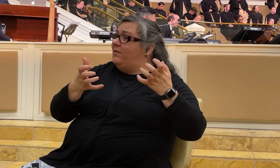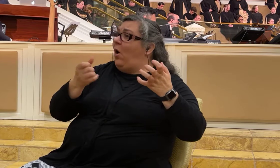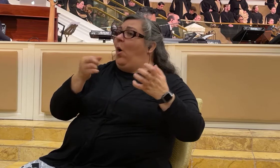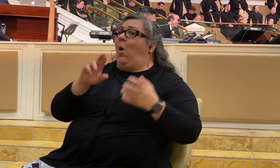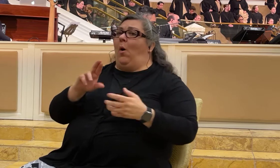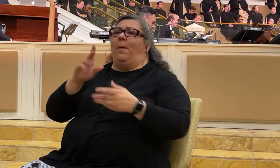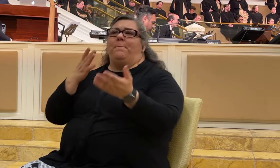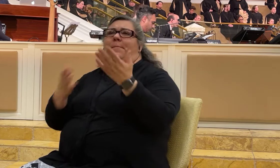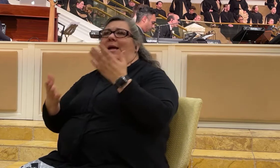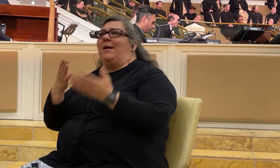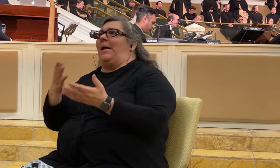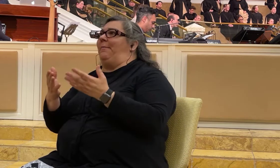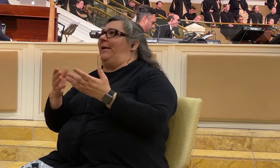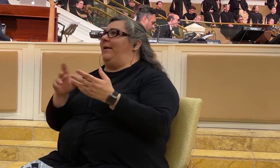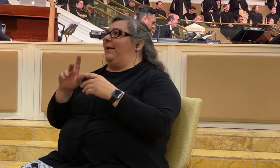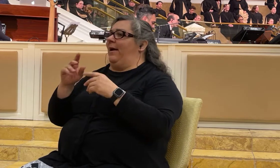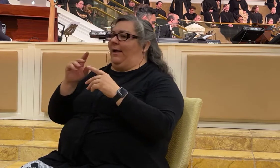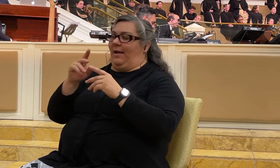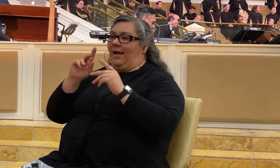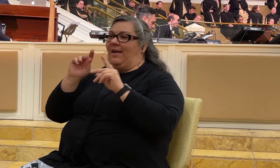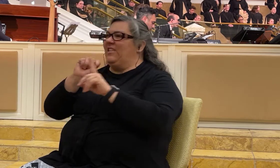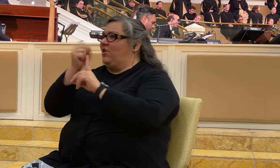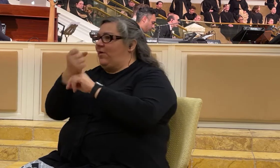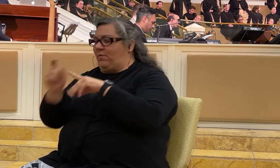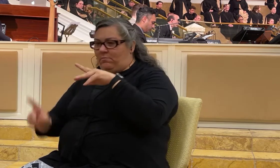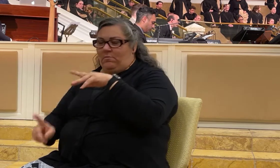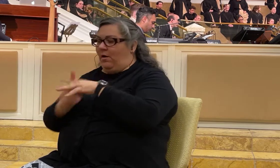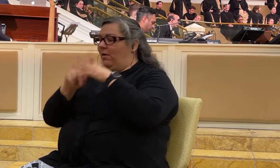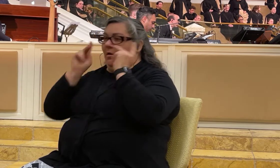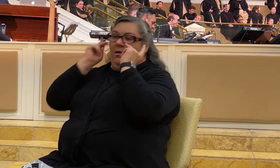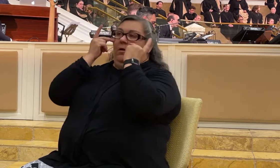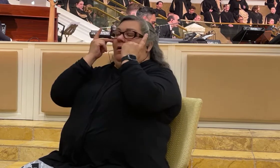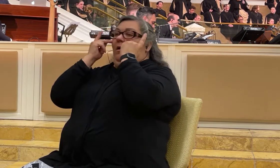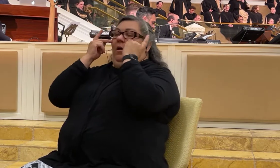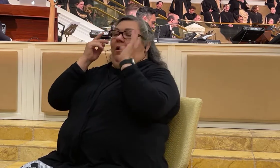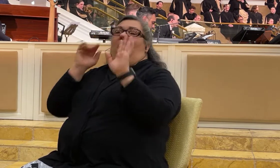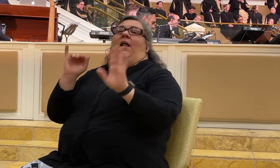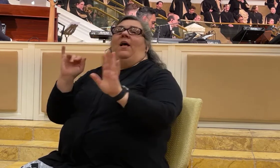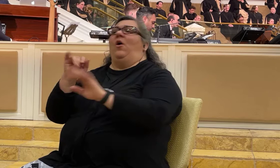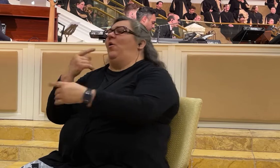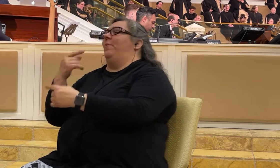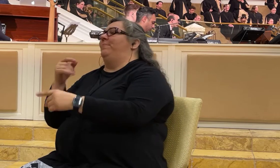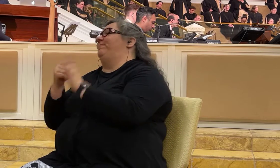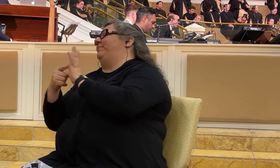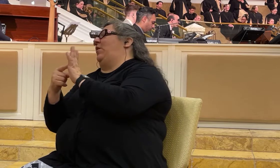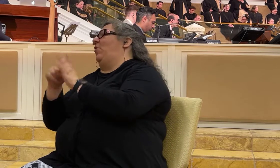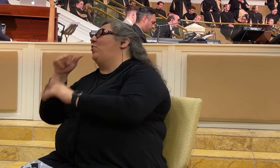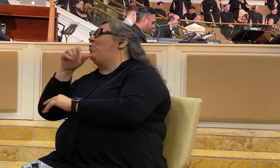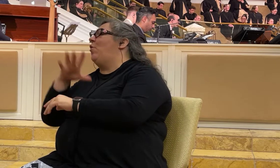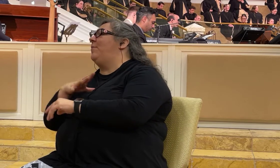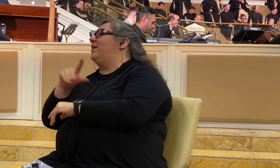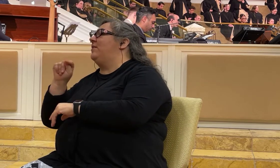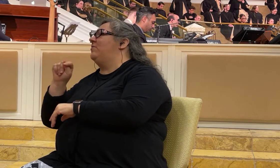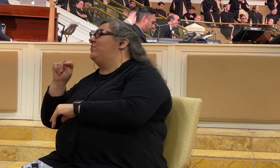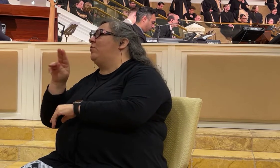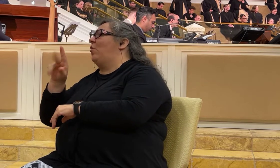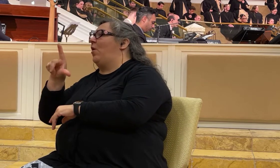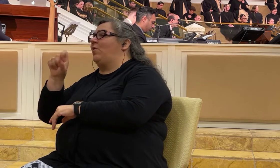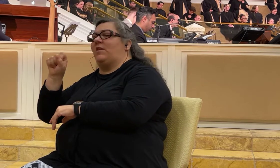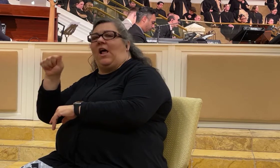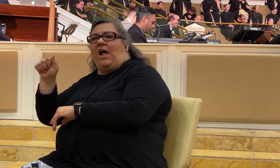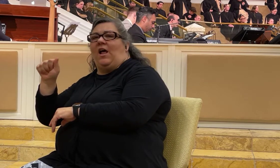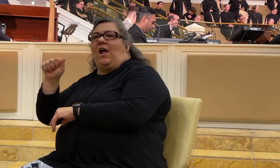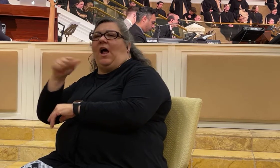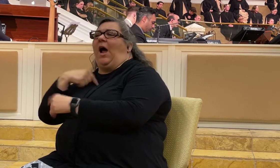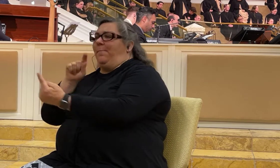panic, when you say I it's like I met a woman in Tulsa the other day at the